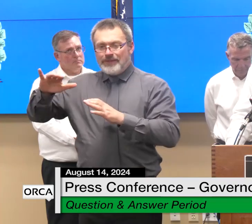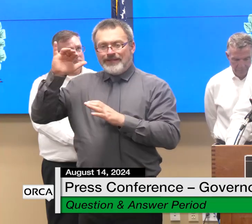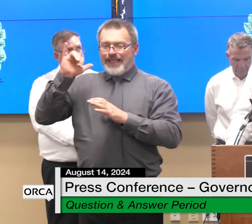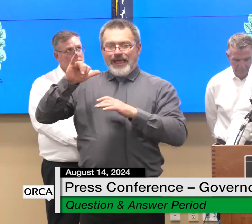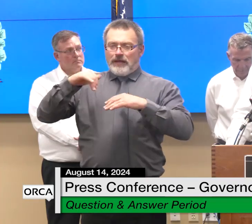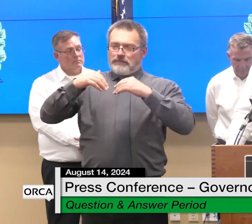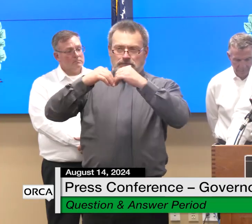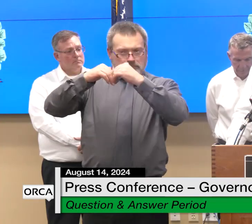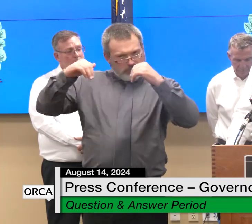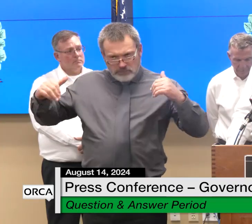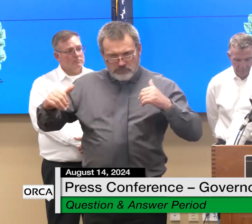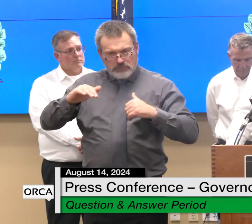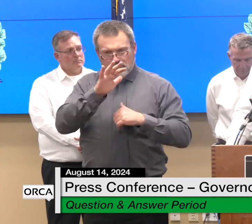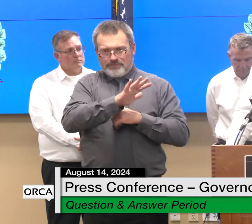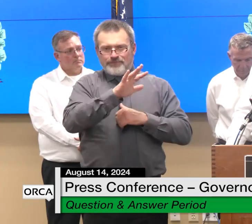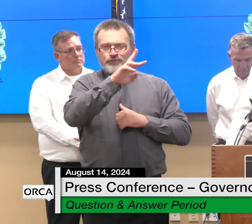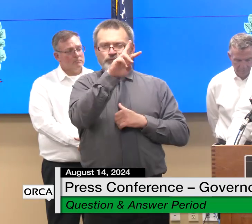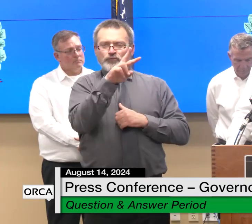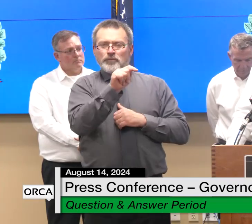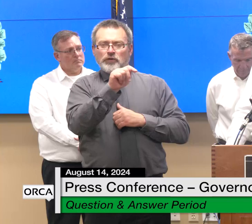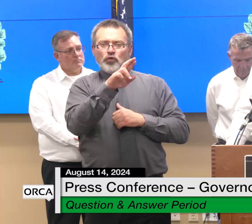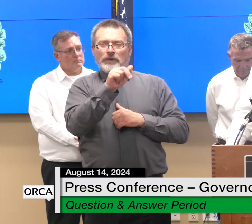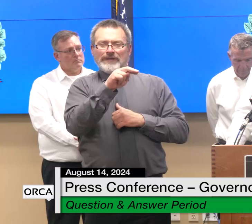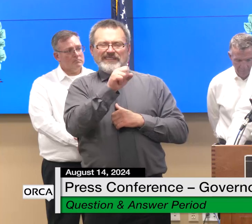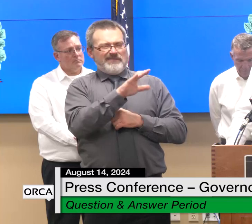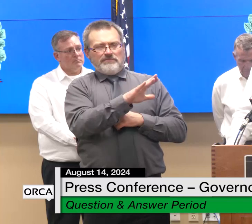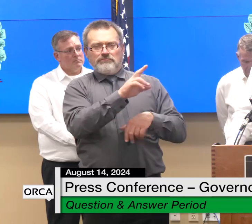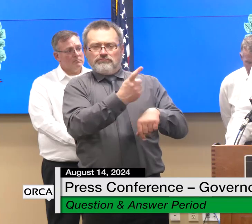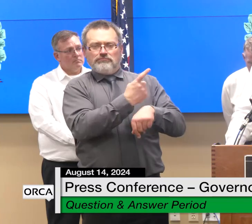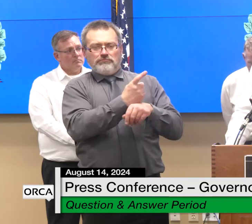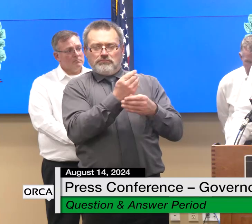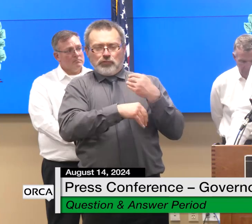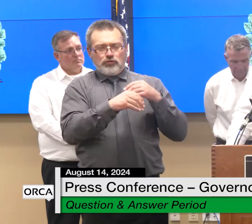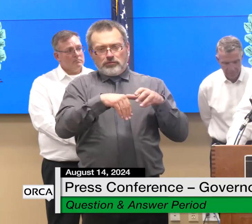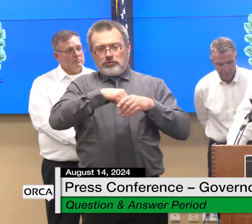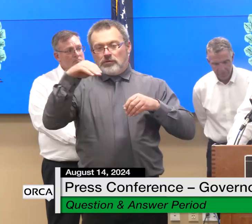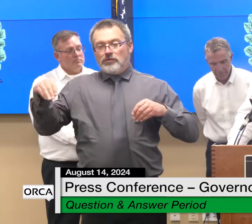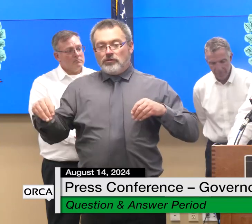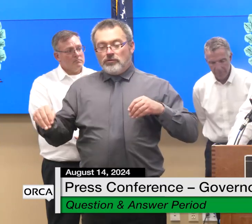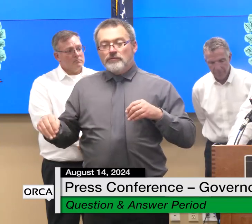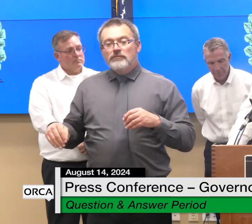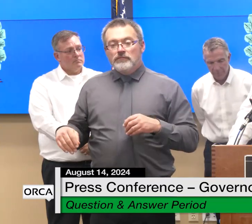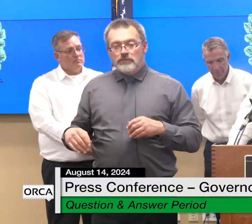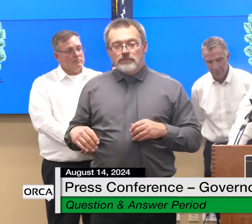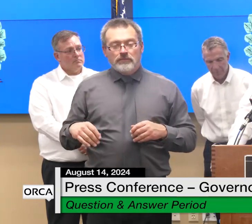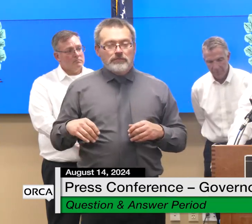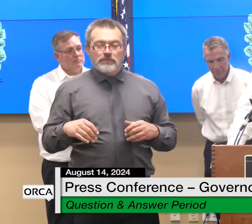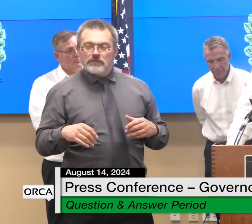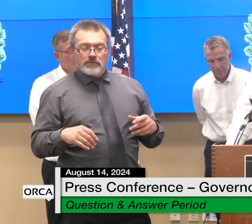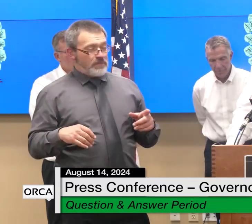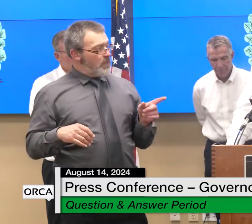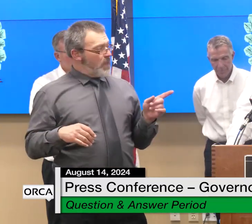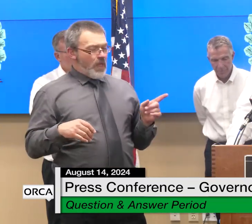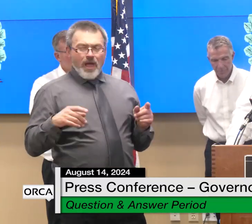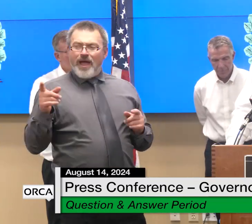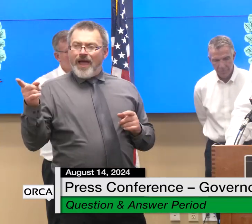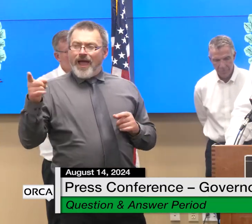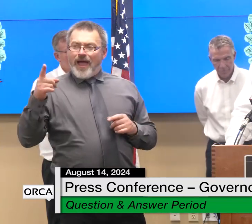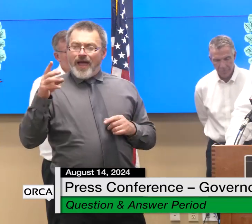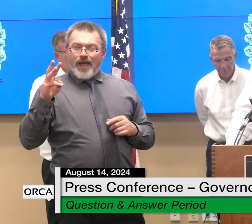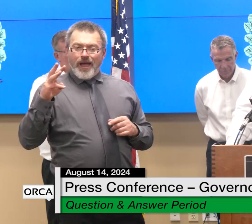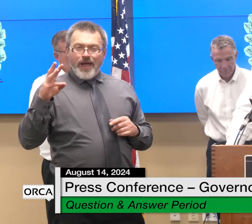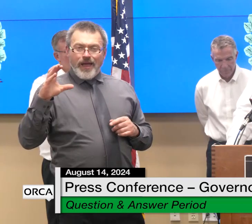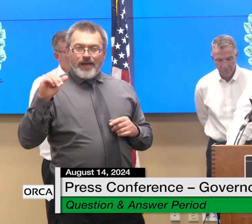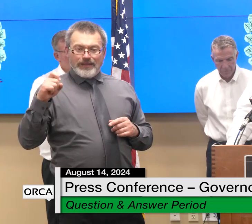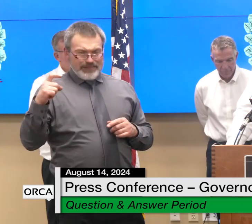Do you have to pull from out-of-state contractors at all, Joe? We do have, in our regular book of business, we do have